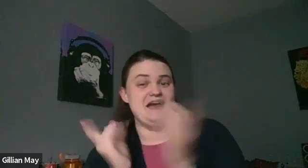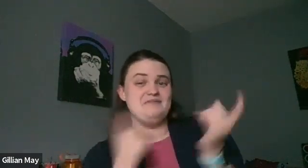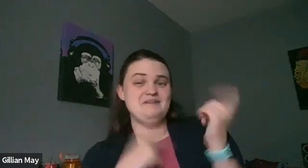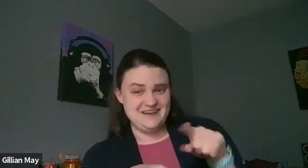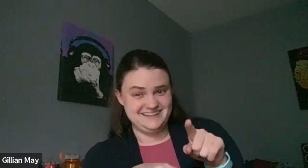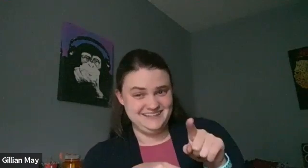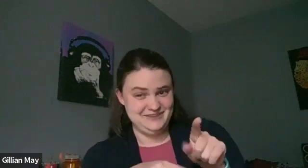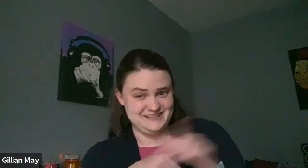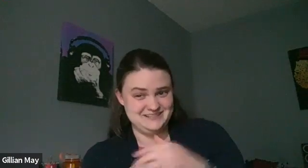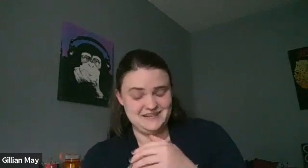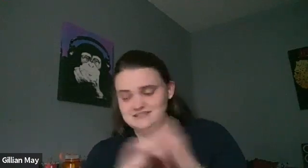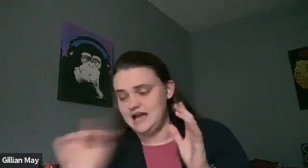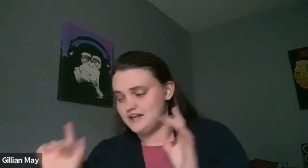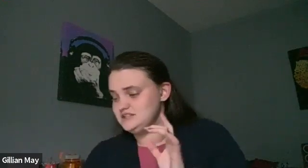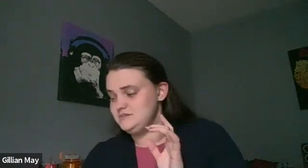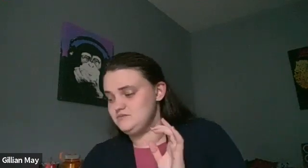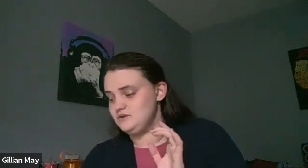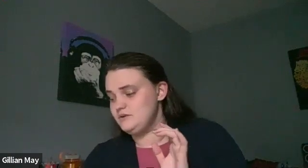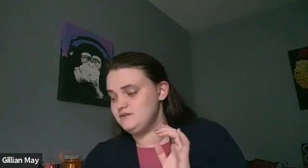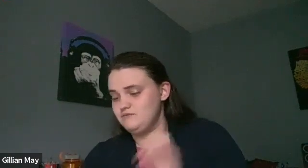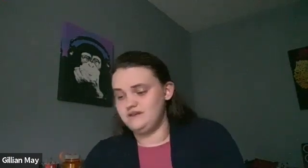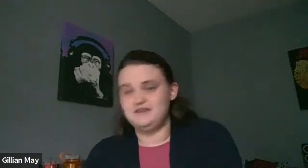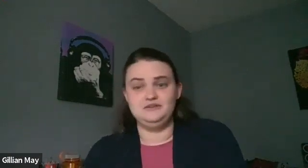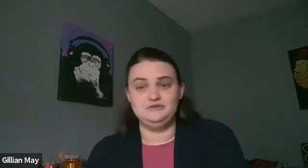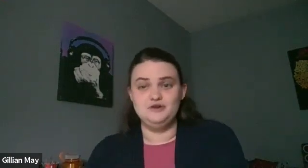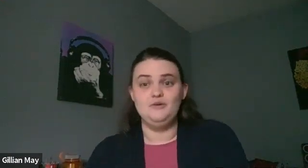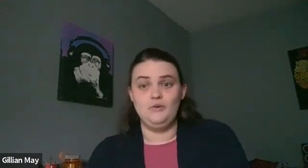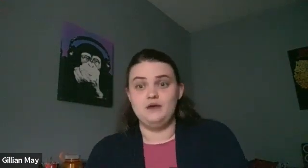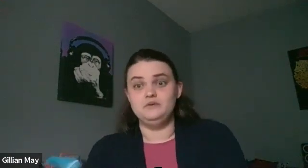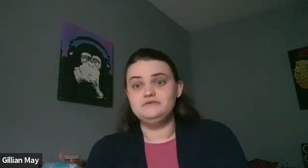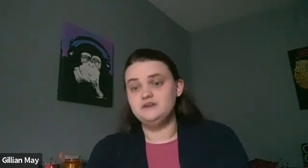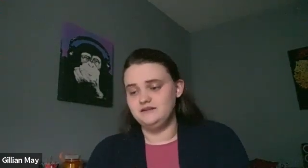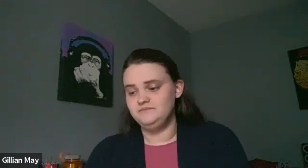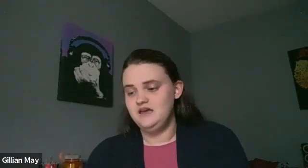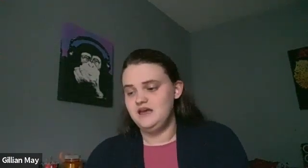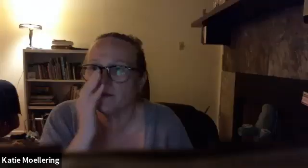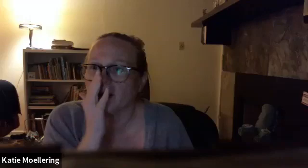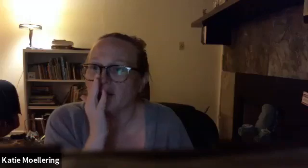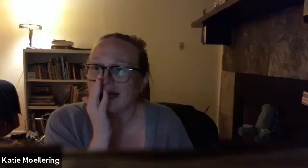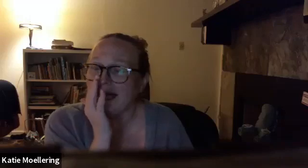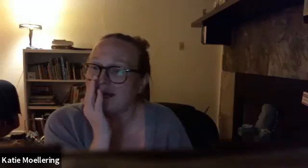I will come back and give you guys those signs. Actually, let me real quick write that little note or I will forget. Oh, what about ballet?